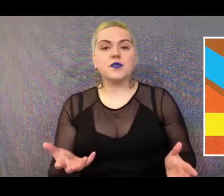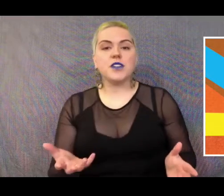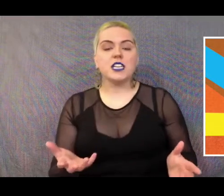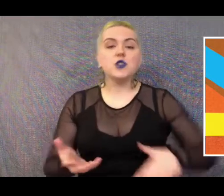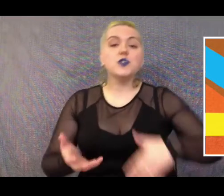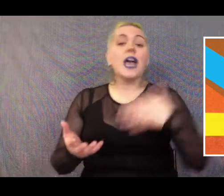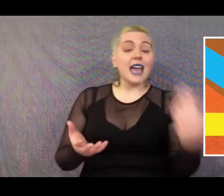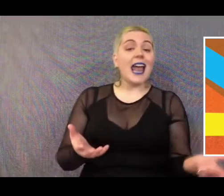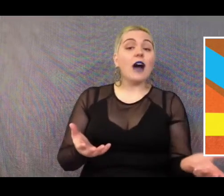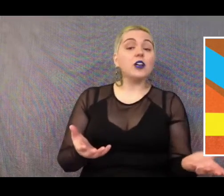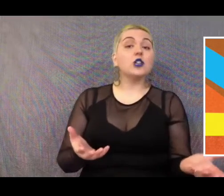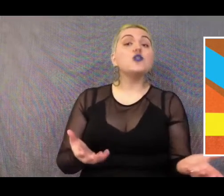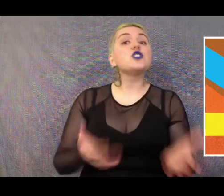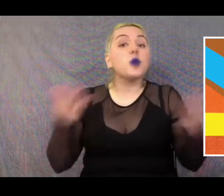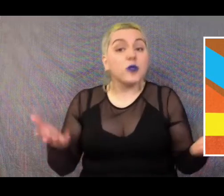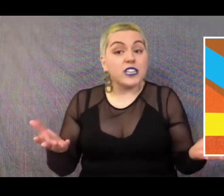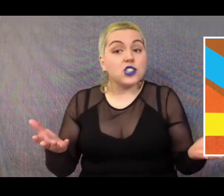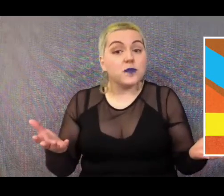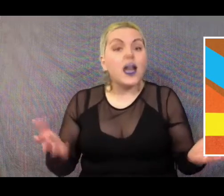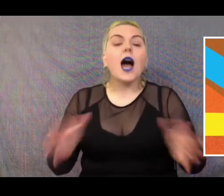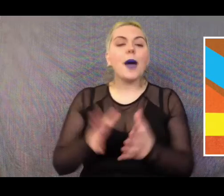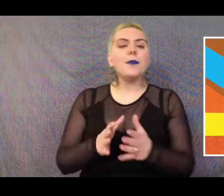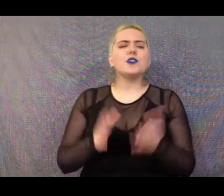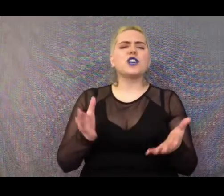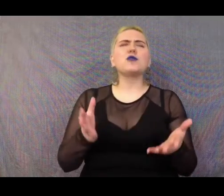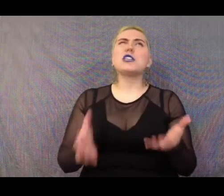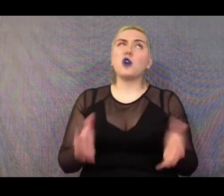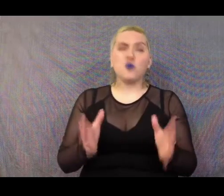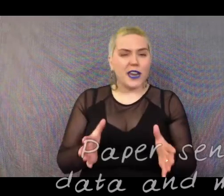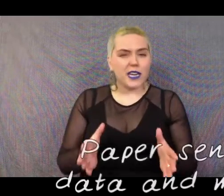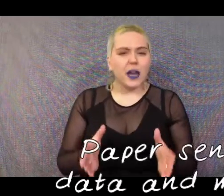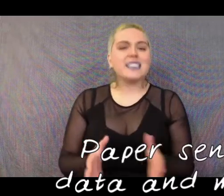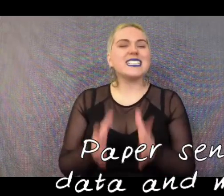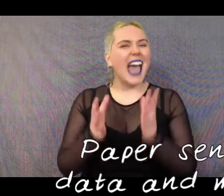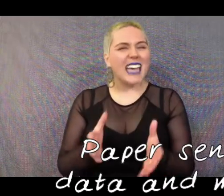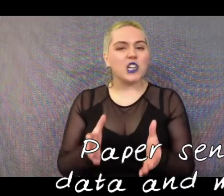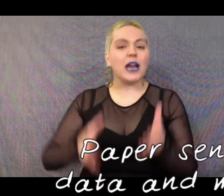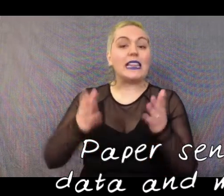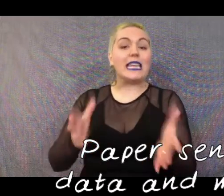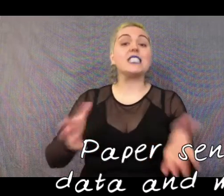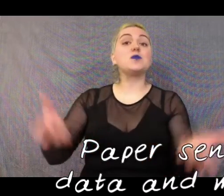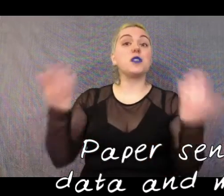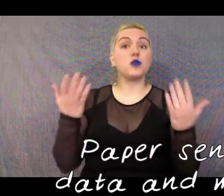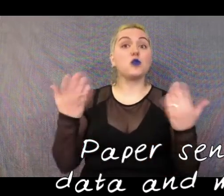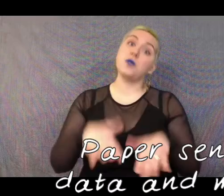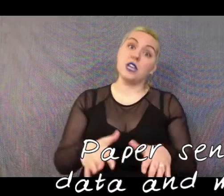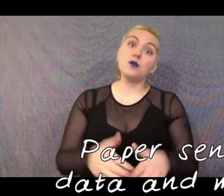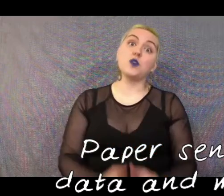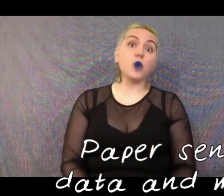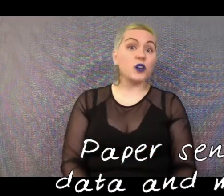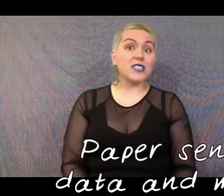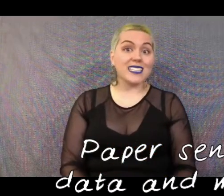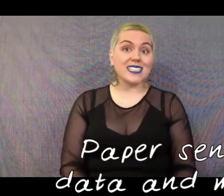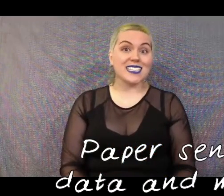types of data used, and how conclusions were reached. A paper is generally not recognized as accurate unless it's been through the peer